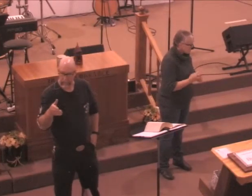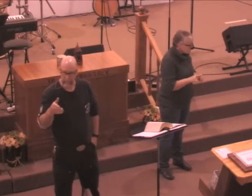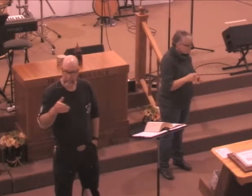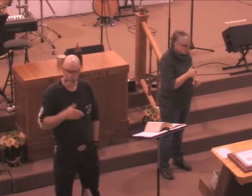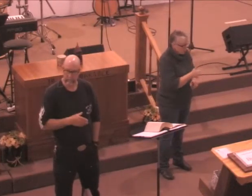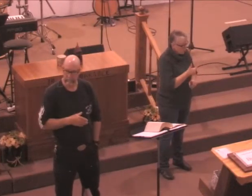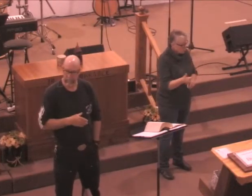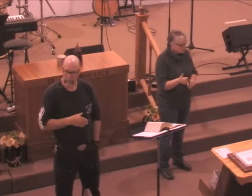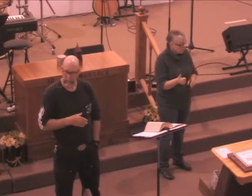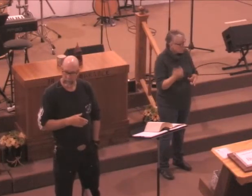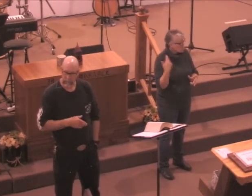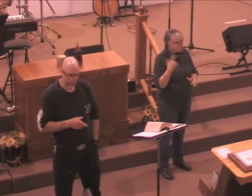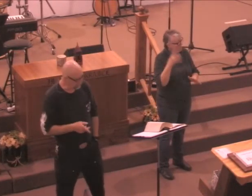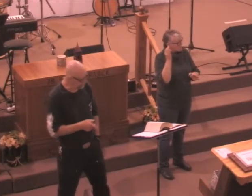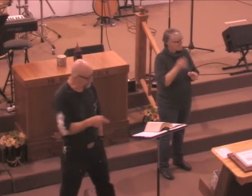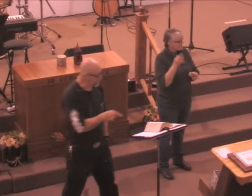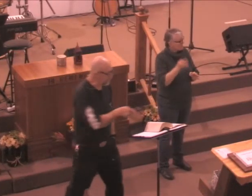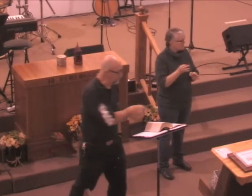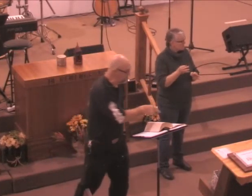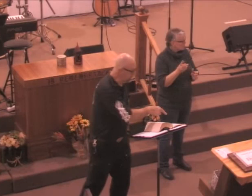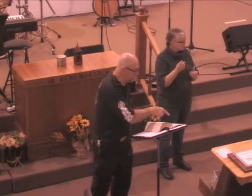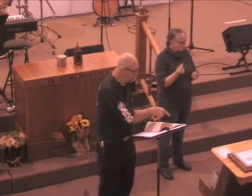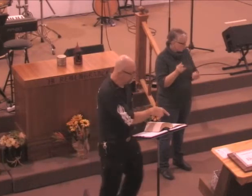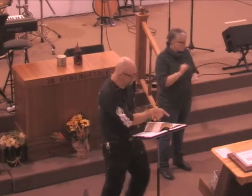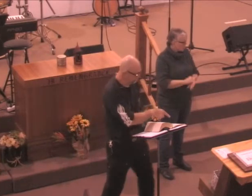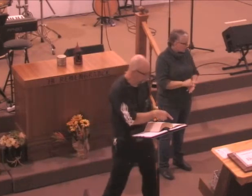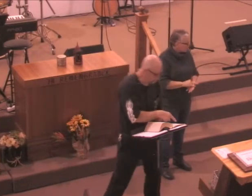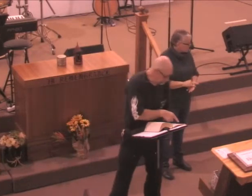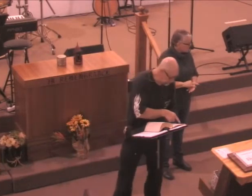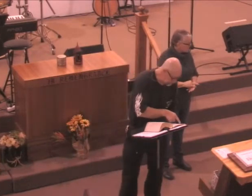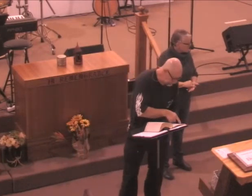to that. And they're saying,